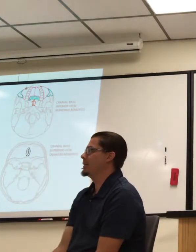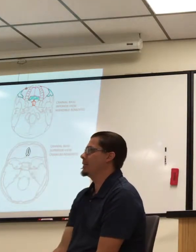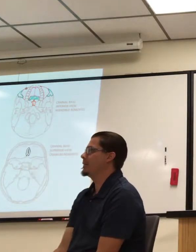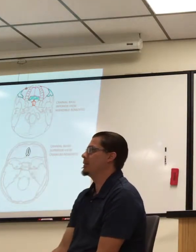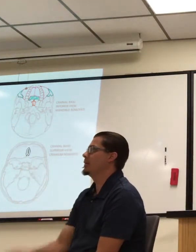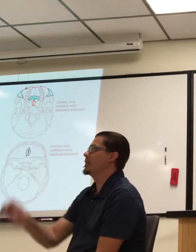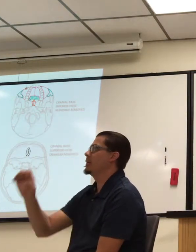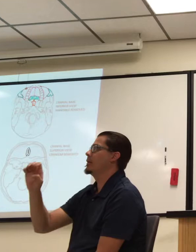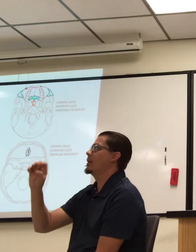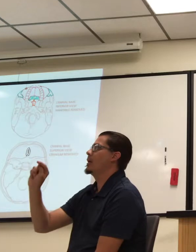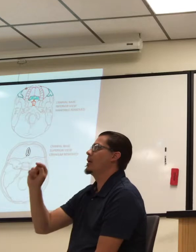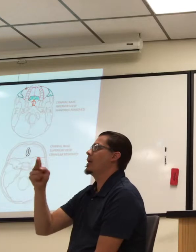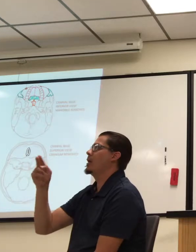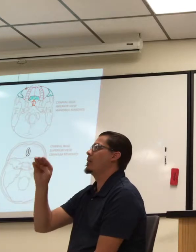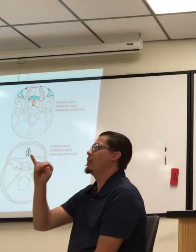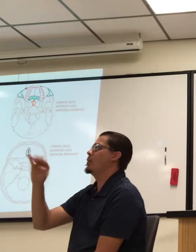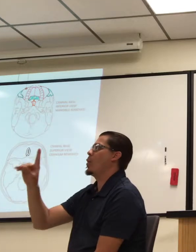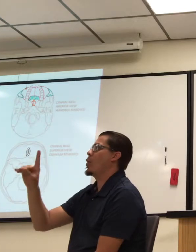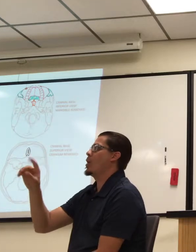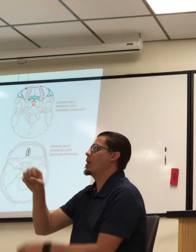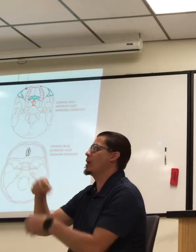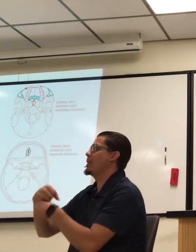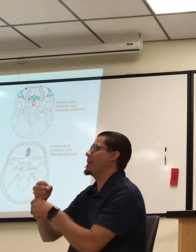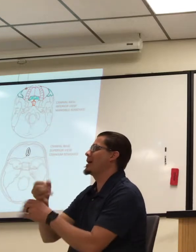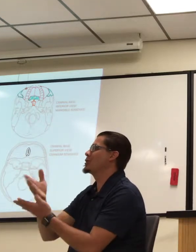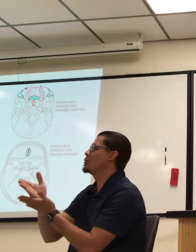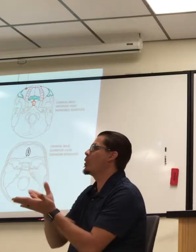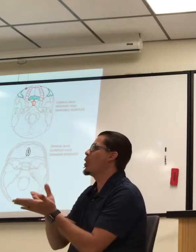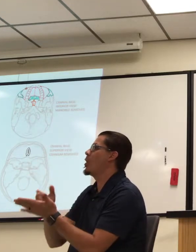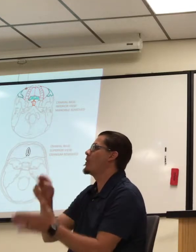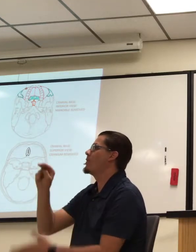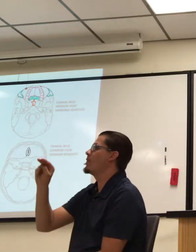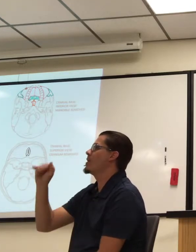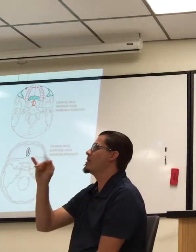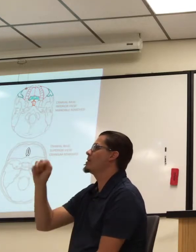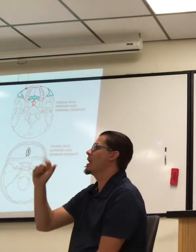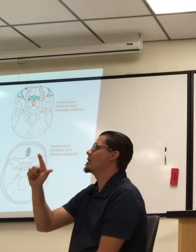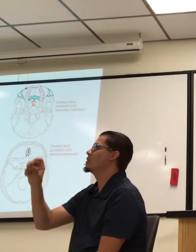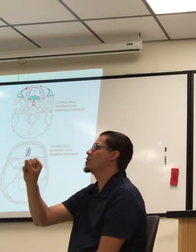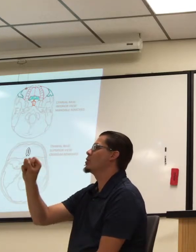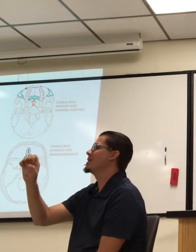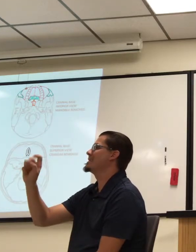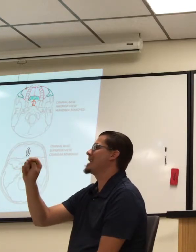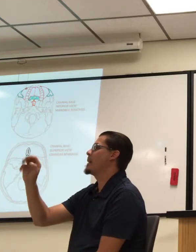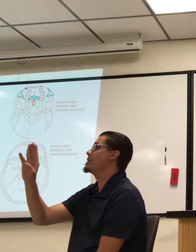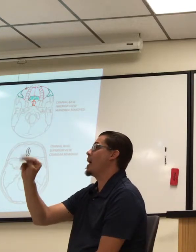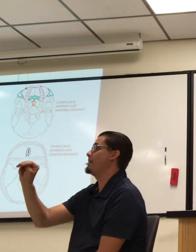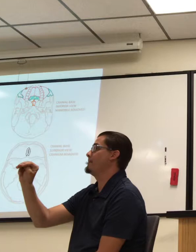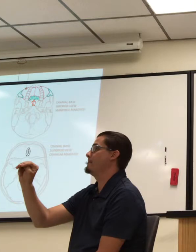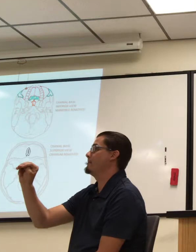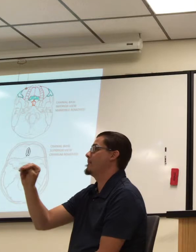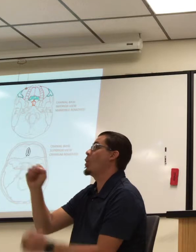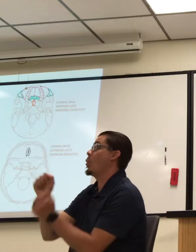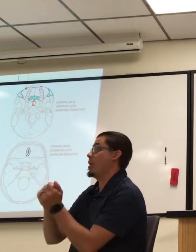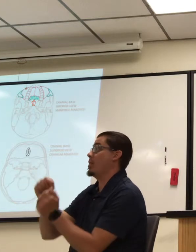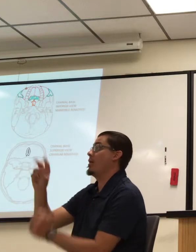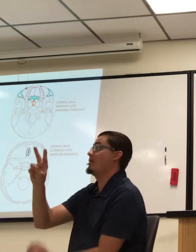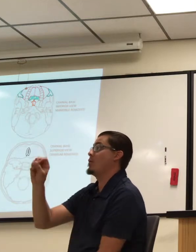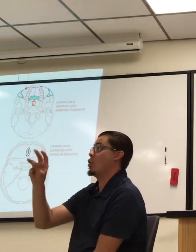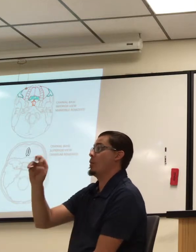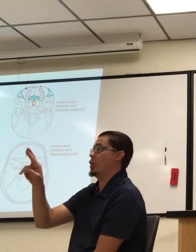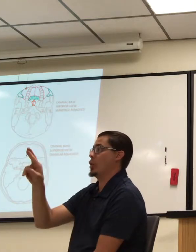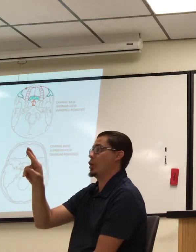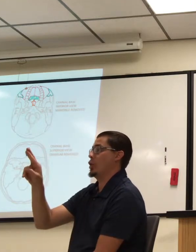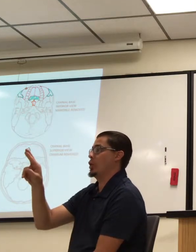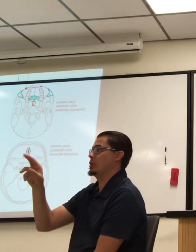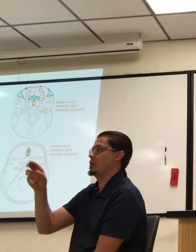The ethmoid forms part of the nasal septum along with Vomer. So I'm going to